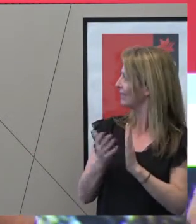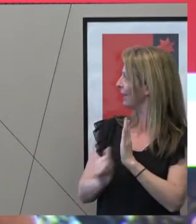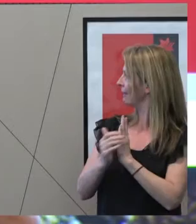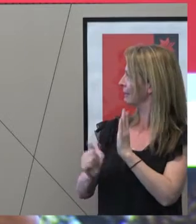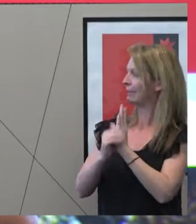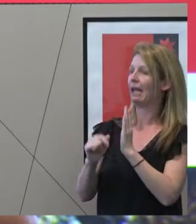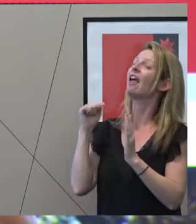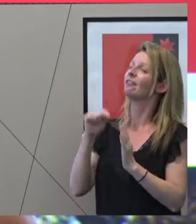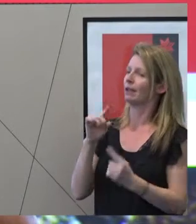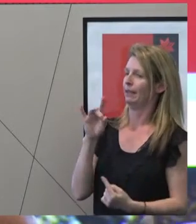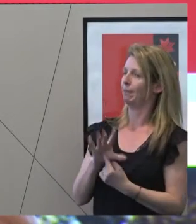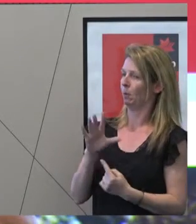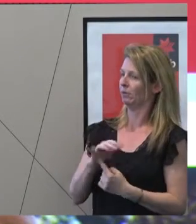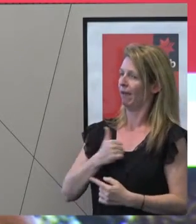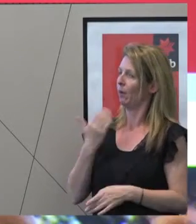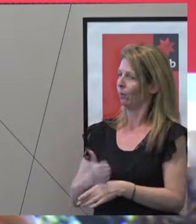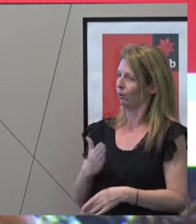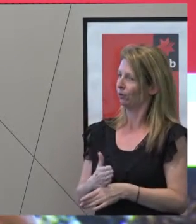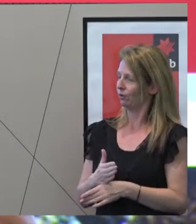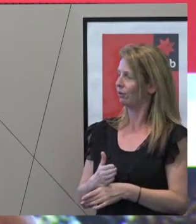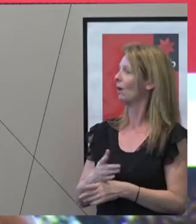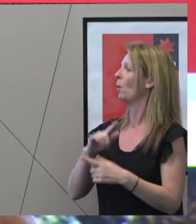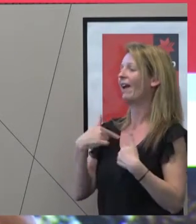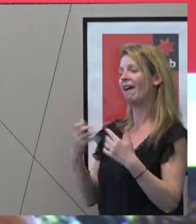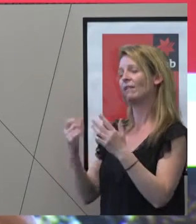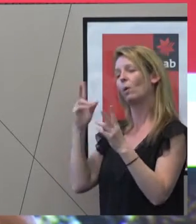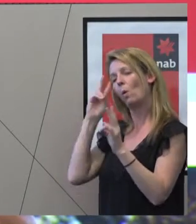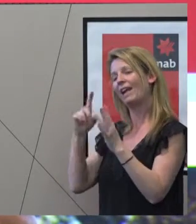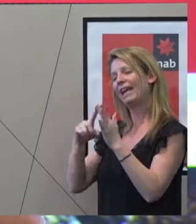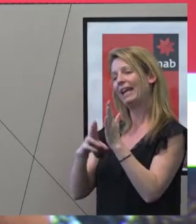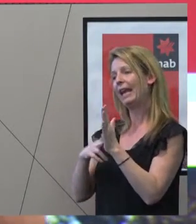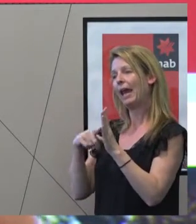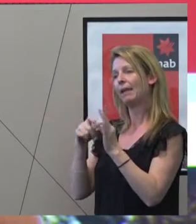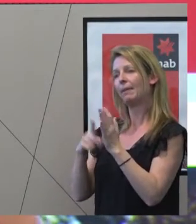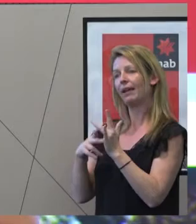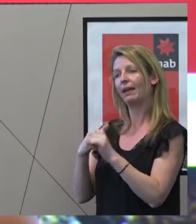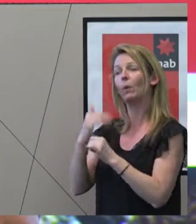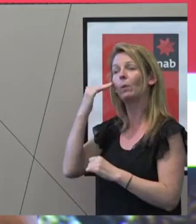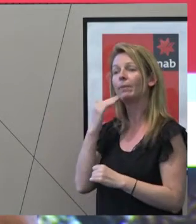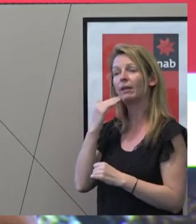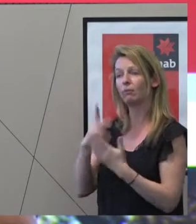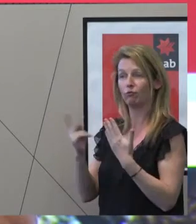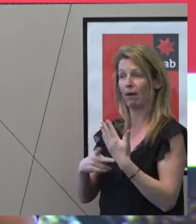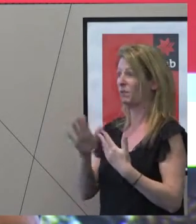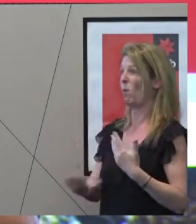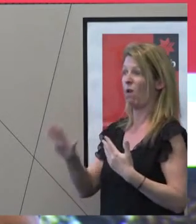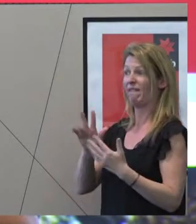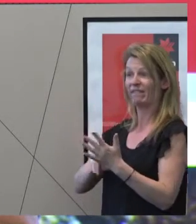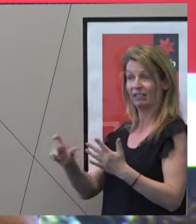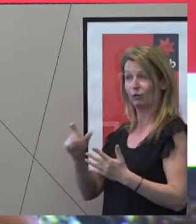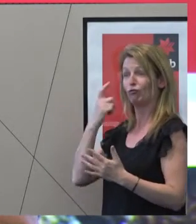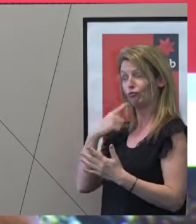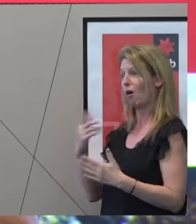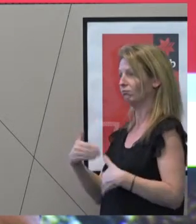really important feature of our work. We have the Enabling Women program, and we're delivering that around the state to empower women